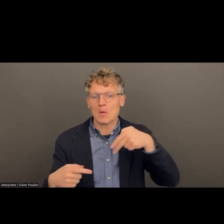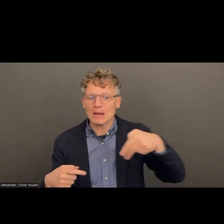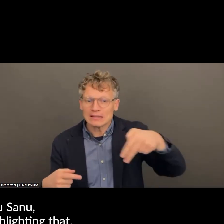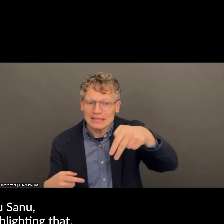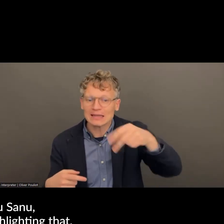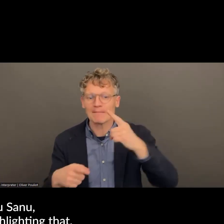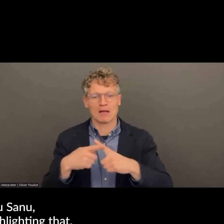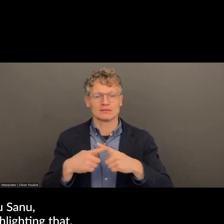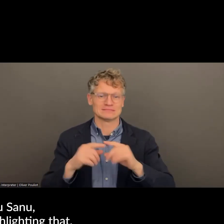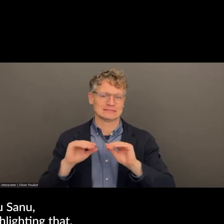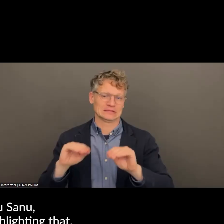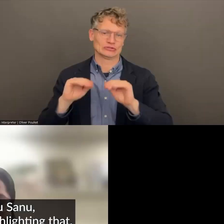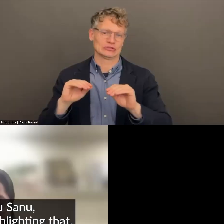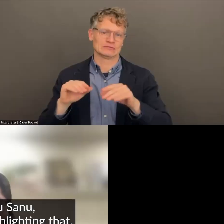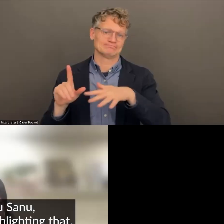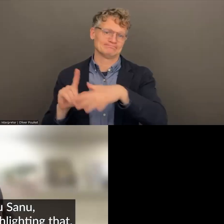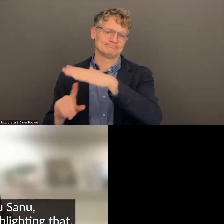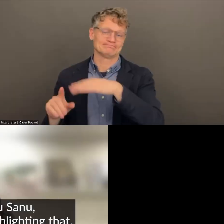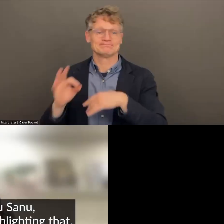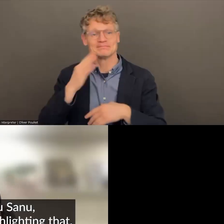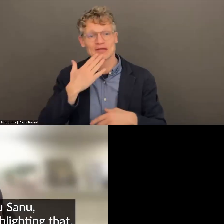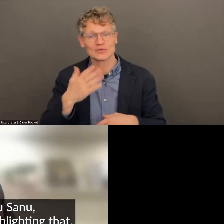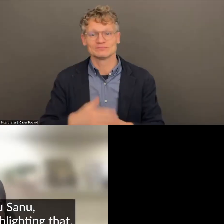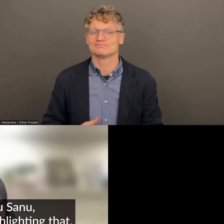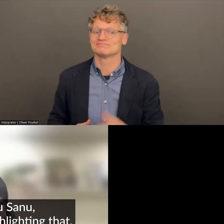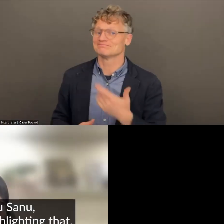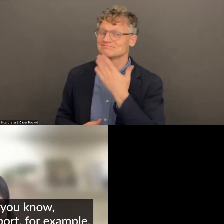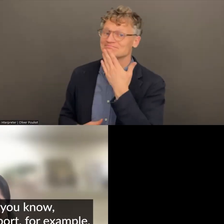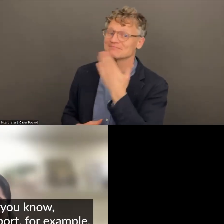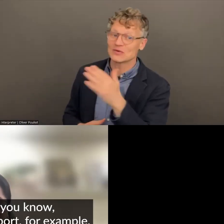Thank you. Thank you, Sanu, especially for highlighting